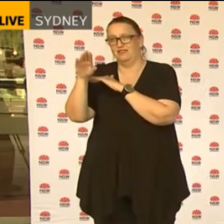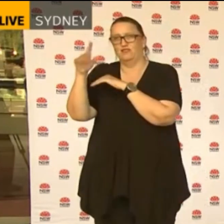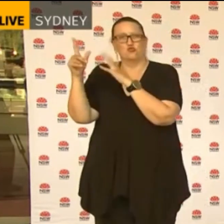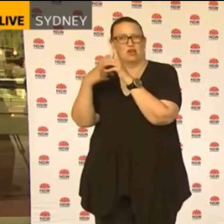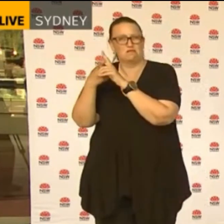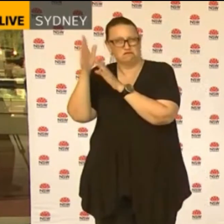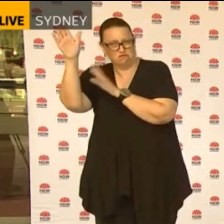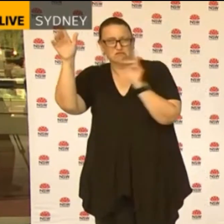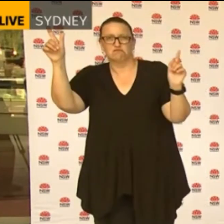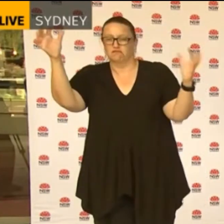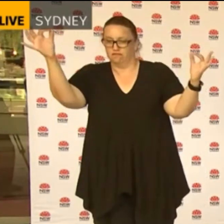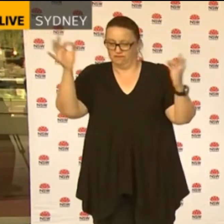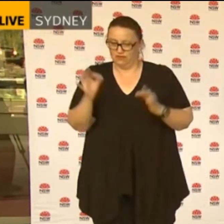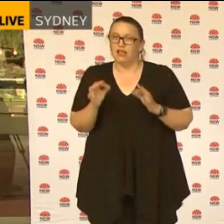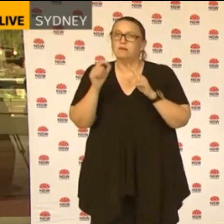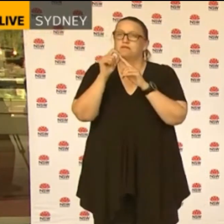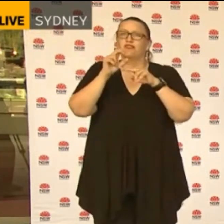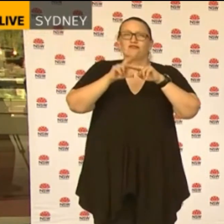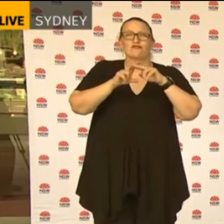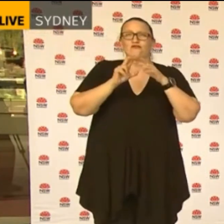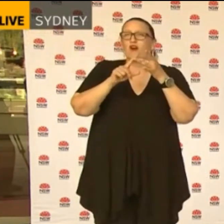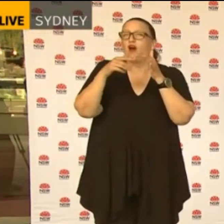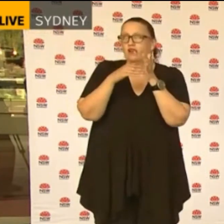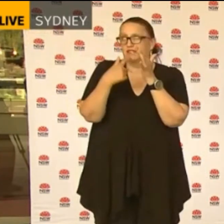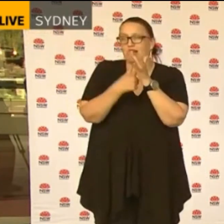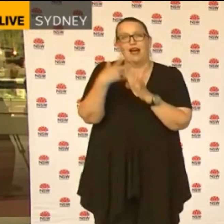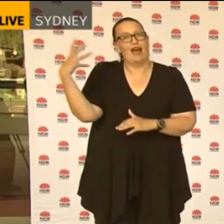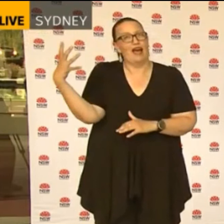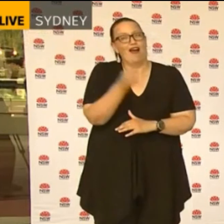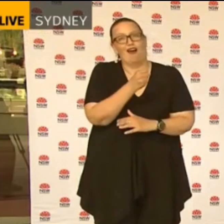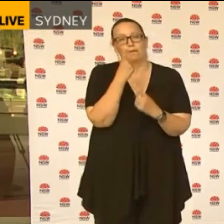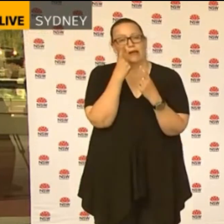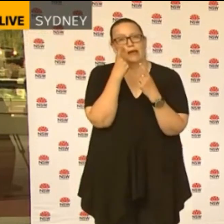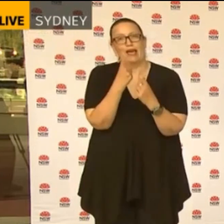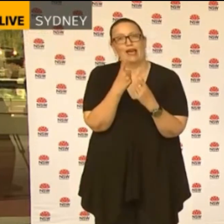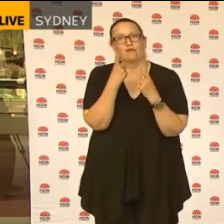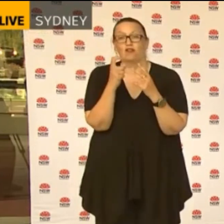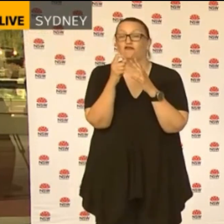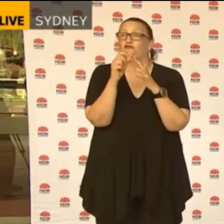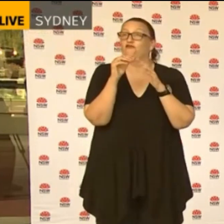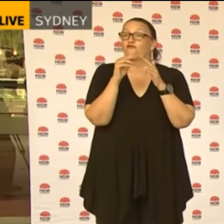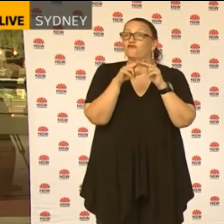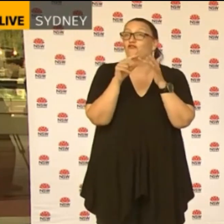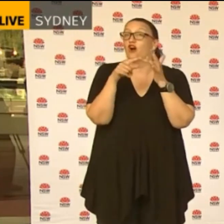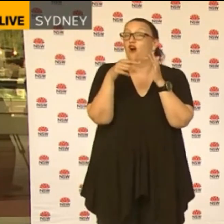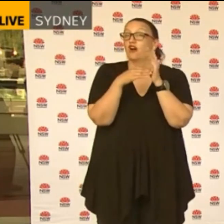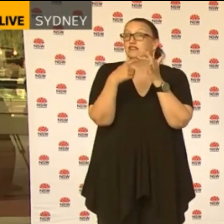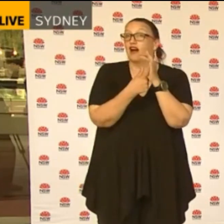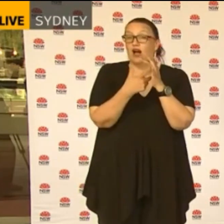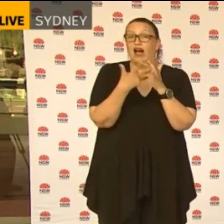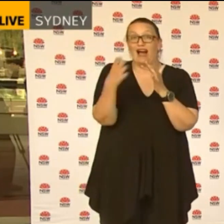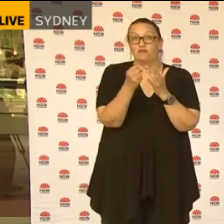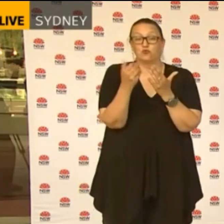very carefully because of its extreme cold chain logistics. It's stored at -70, it's going to go to a few